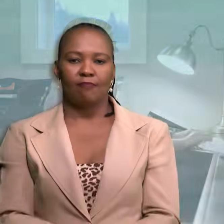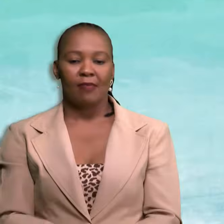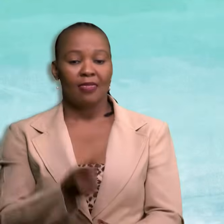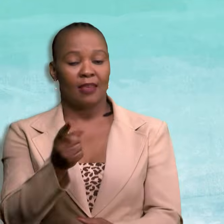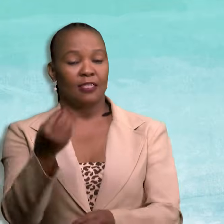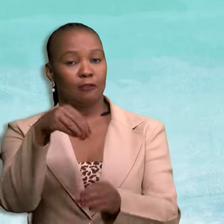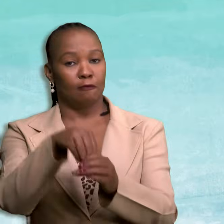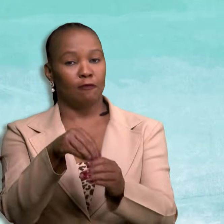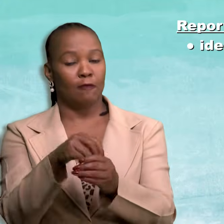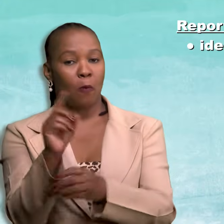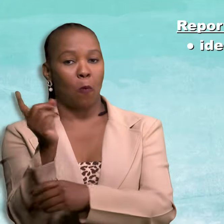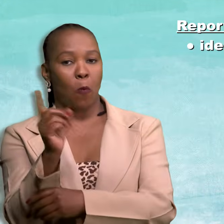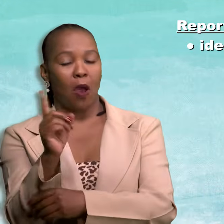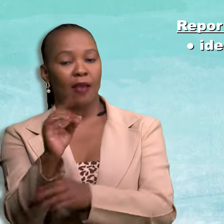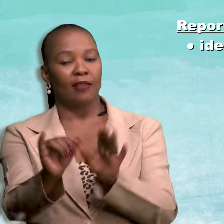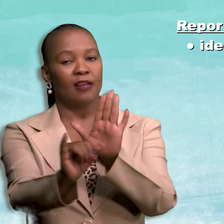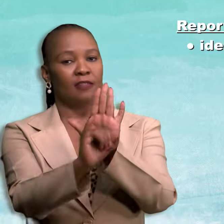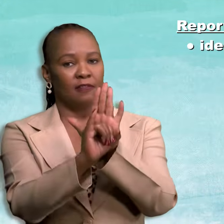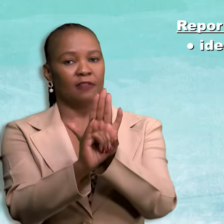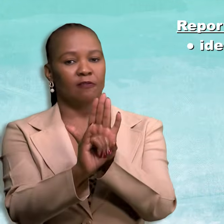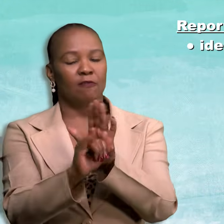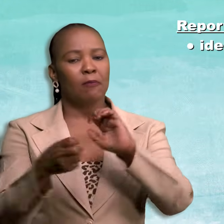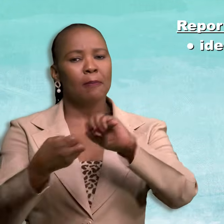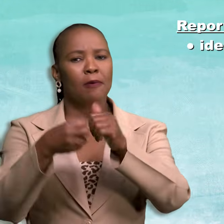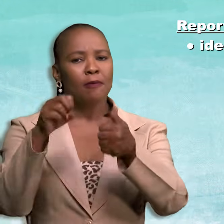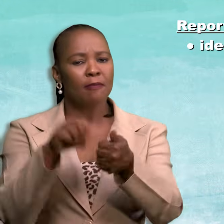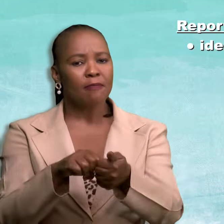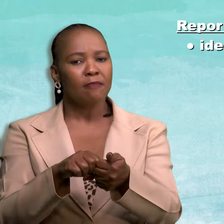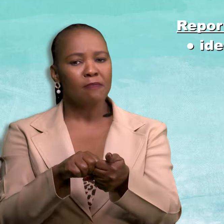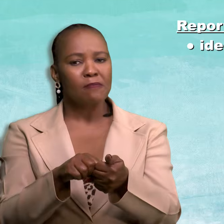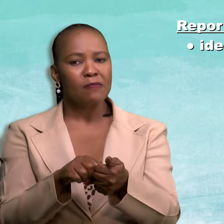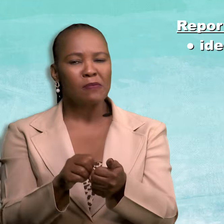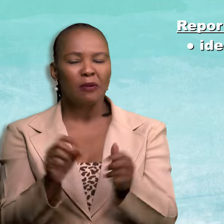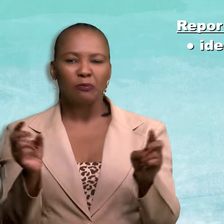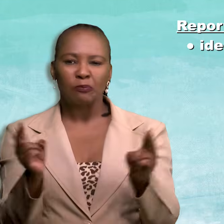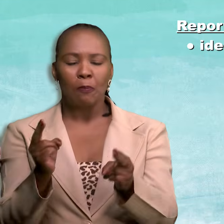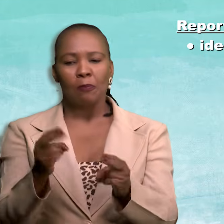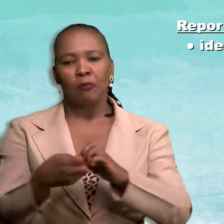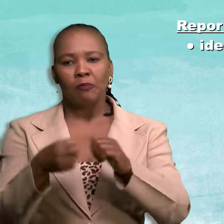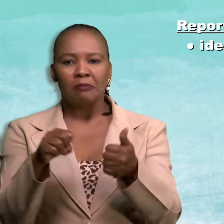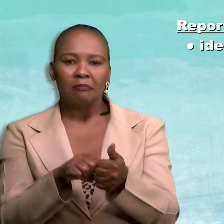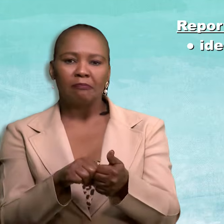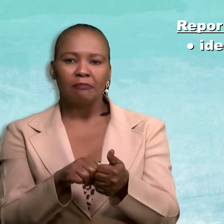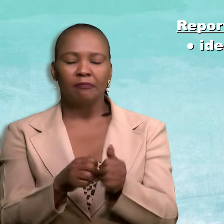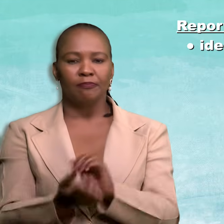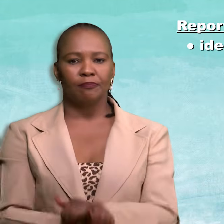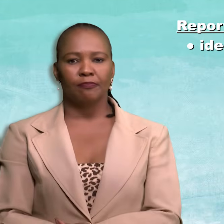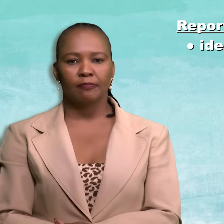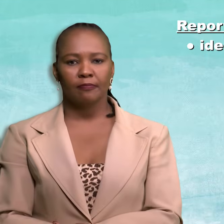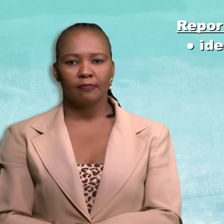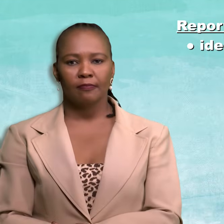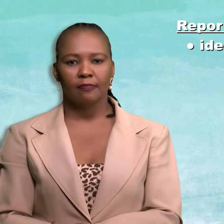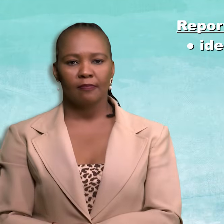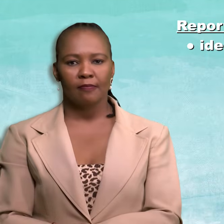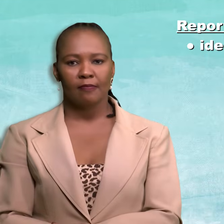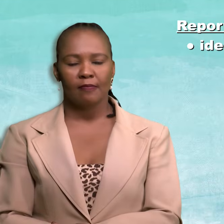chapters. It involves the identification of a problem and the sub-problems,